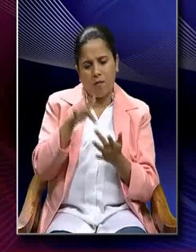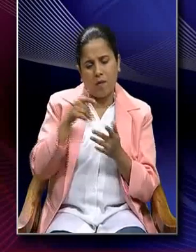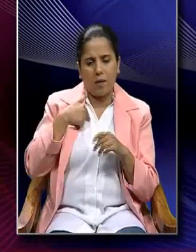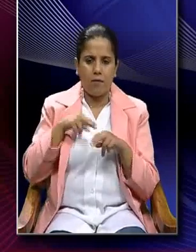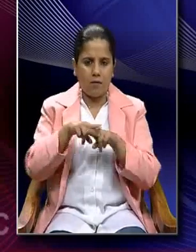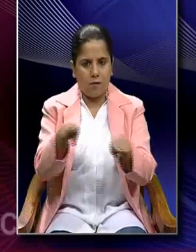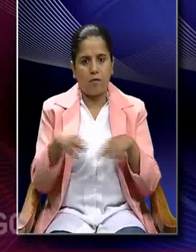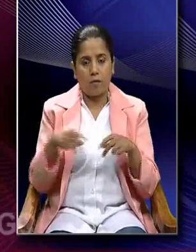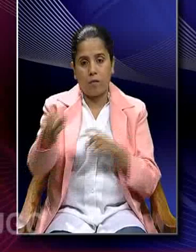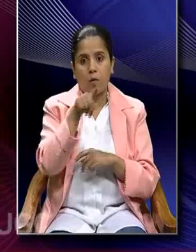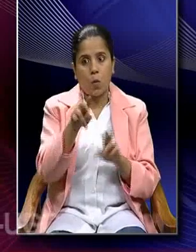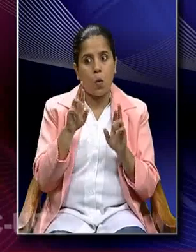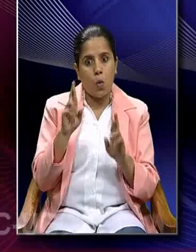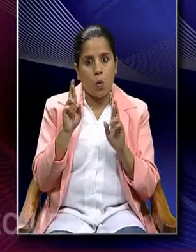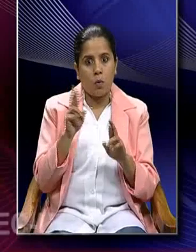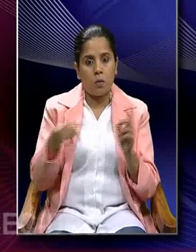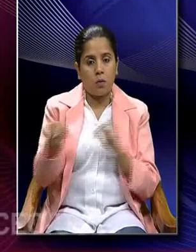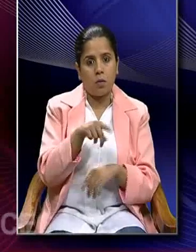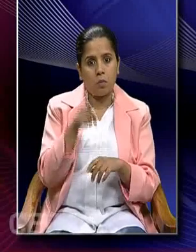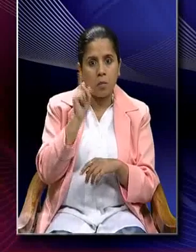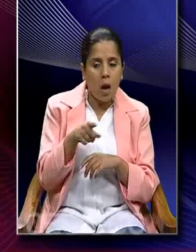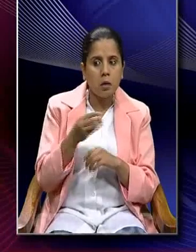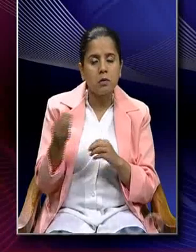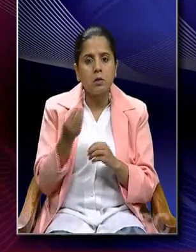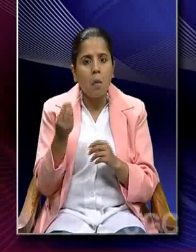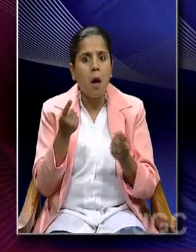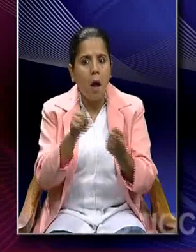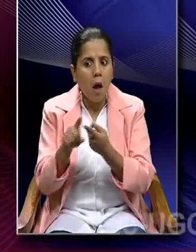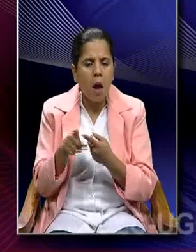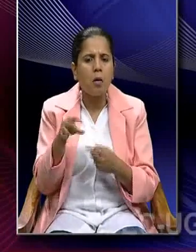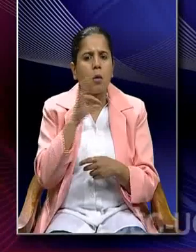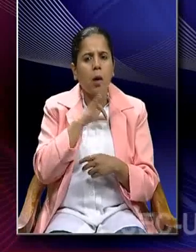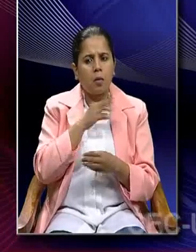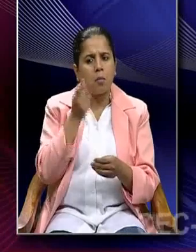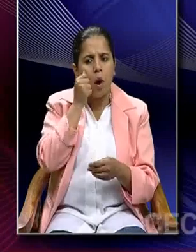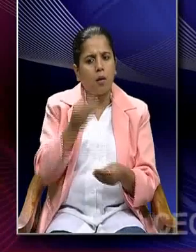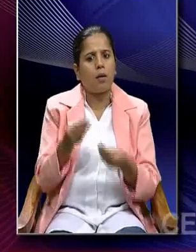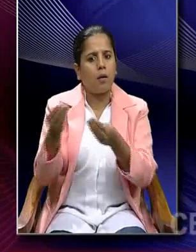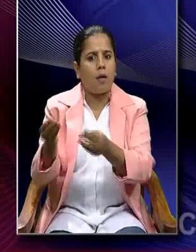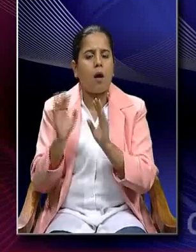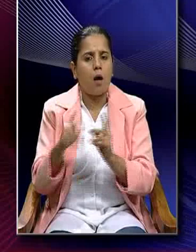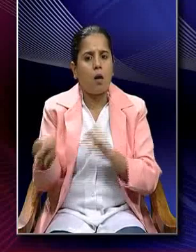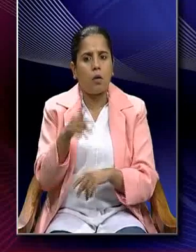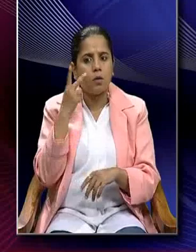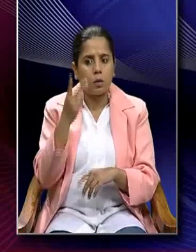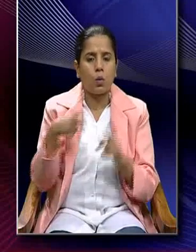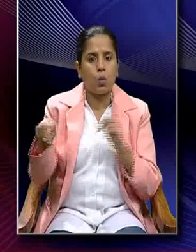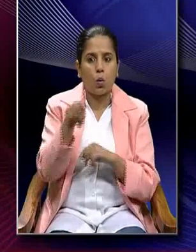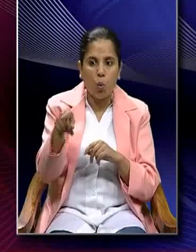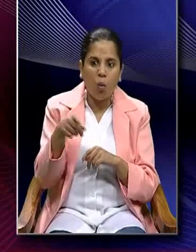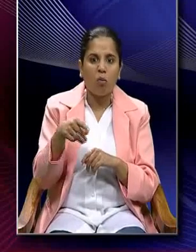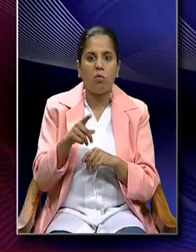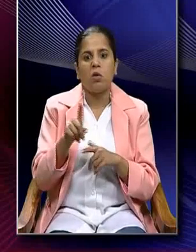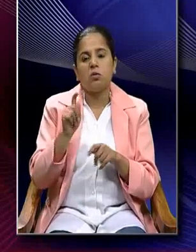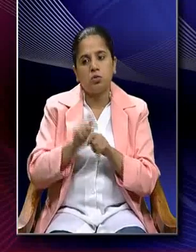families, you would expect that there would be a certain kind of privilege given to men. They would be seen as bread